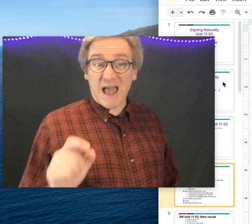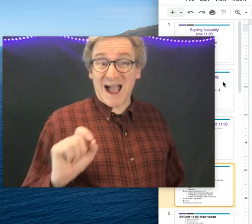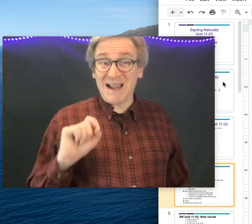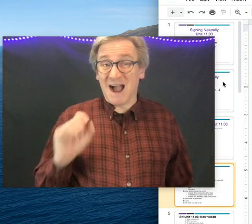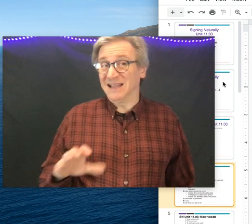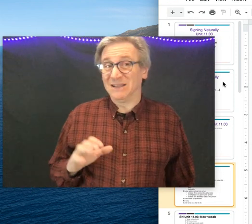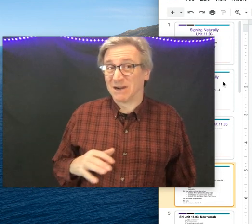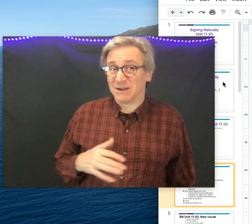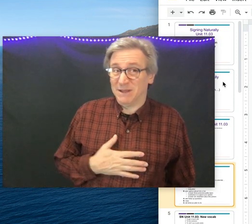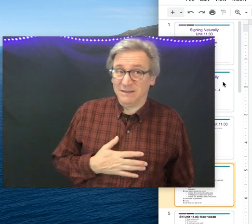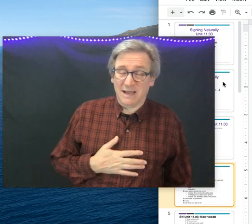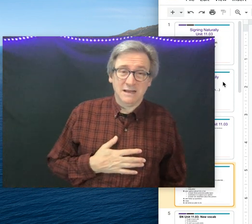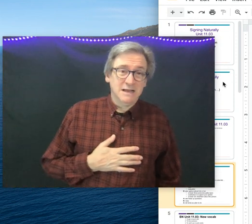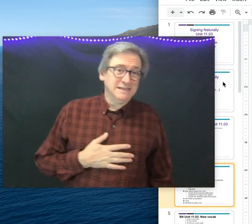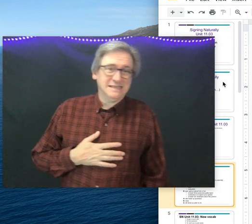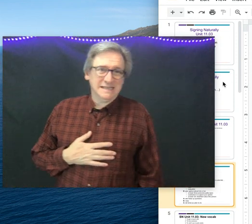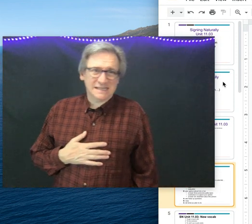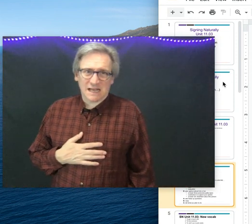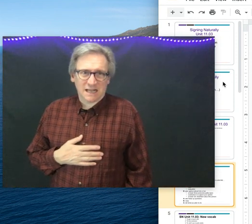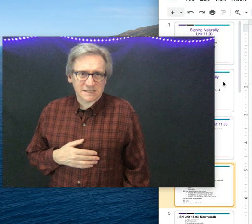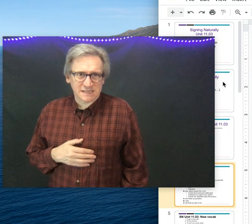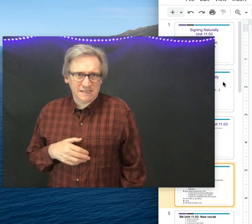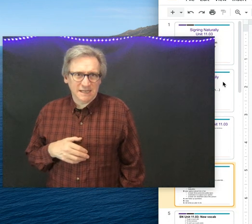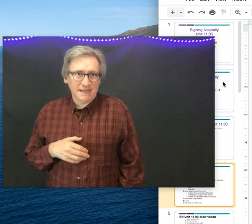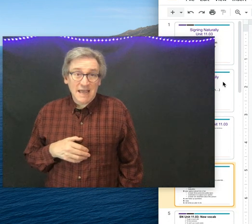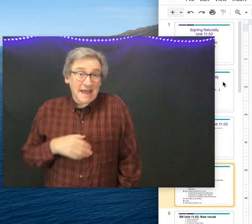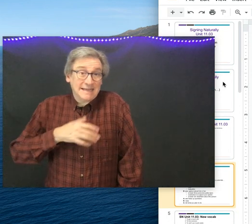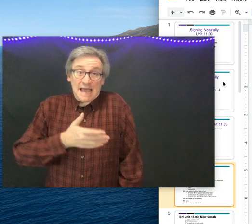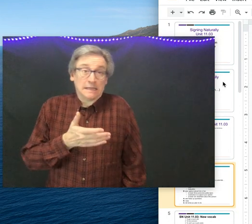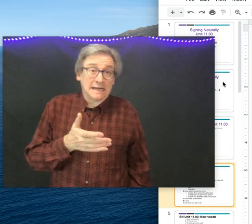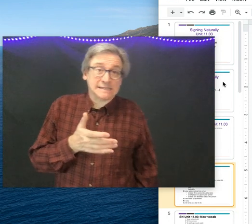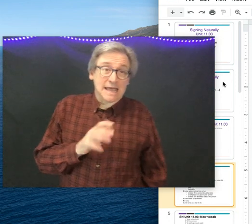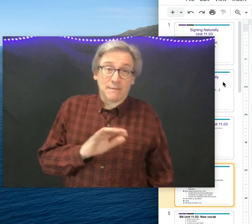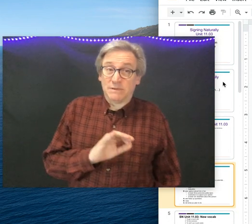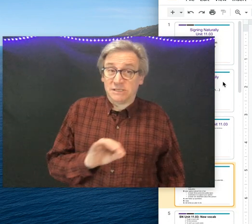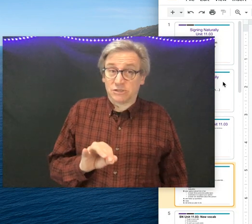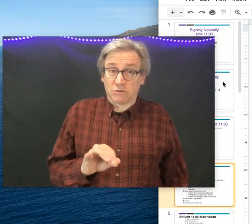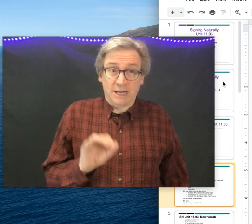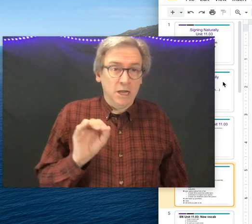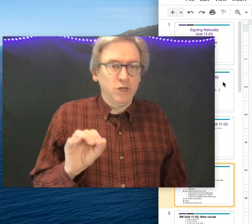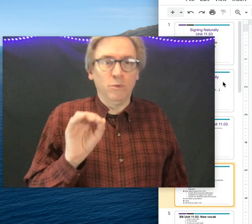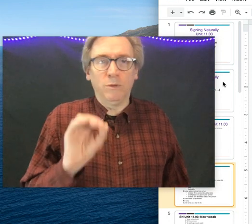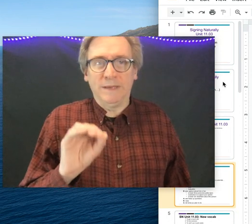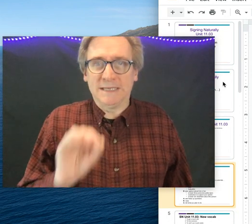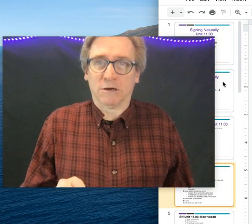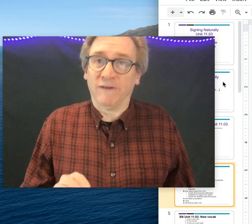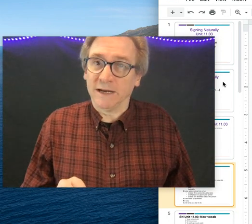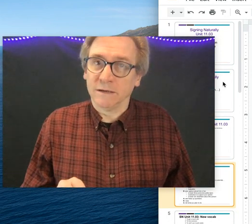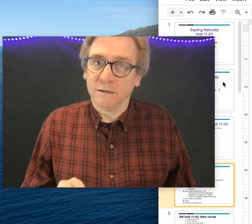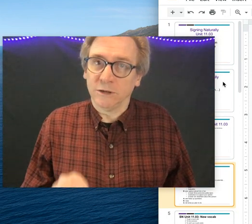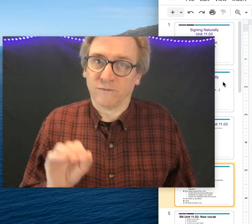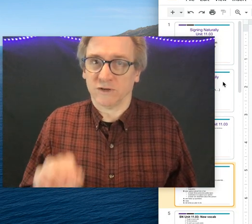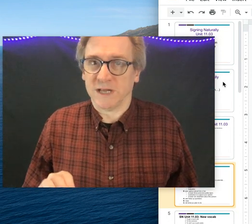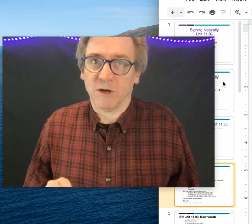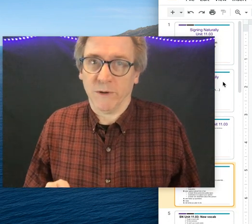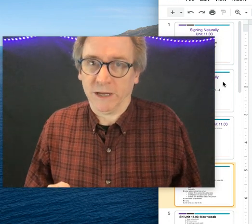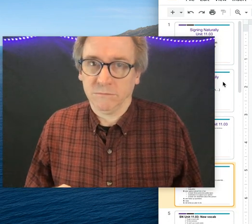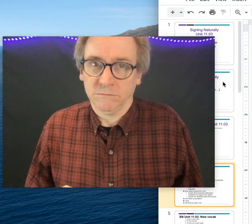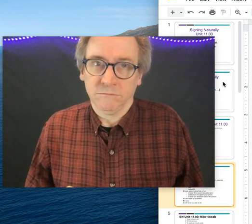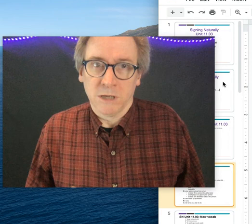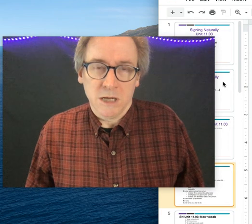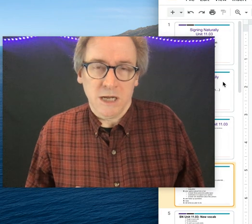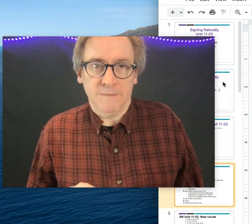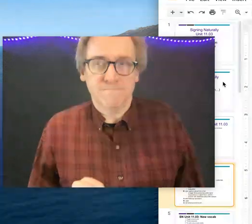travel, I highly recommend that. DC's got lots to see, and Gallaudet's campus is great. You will be terrified your first time